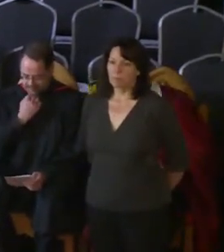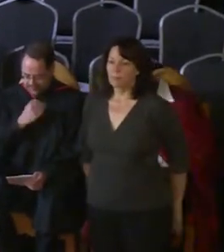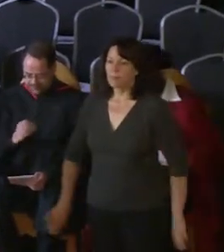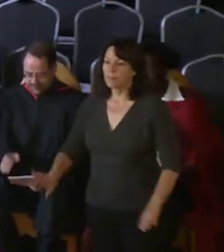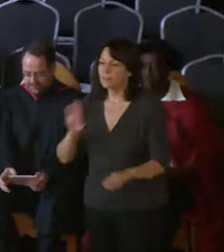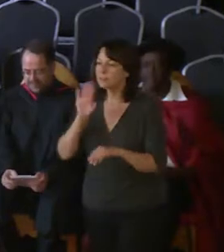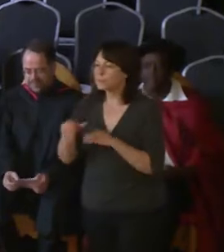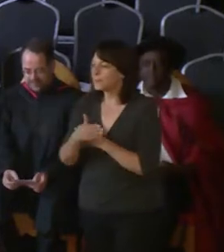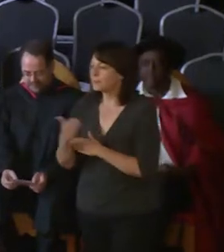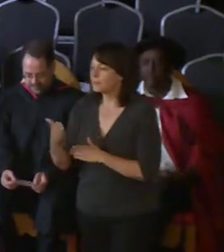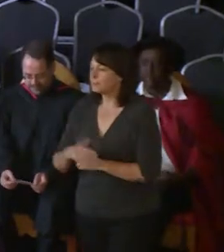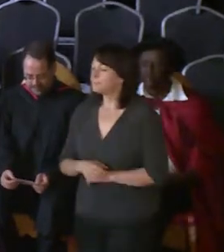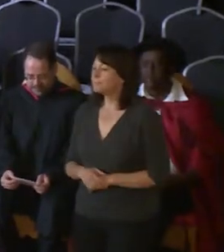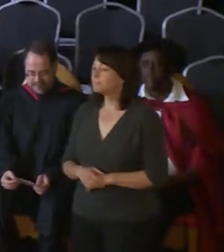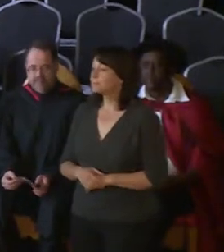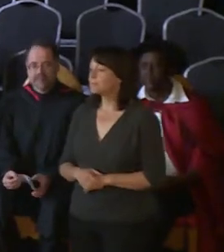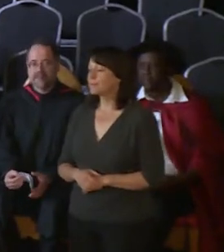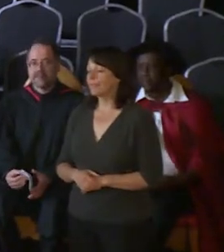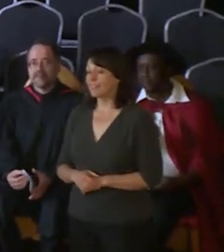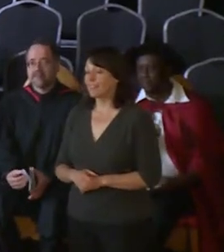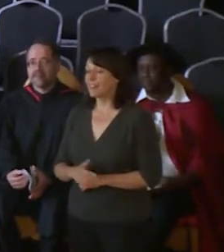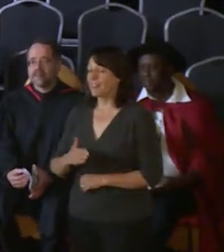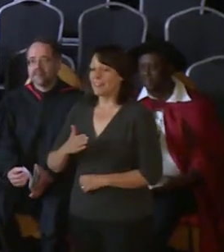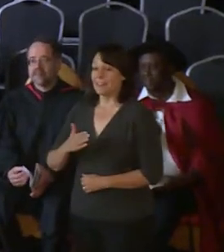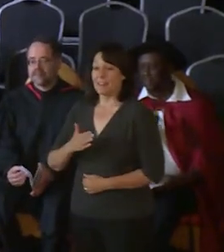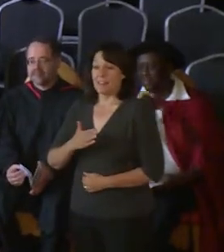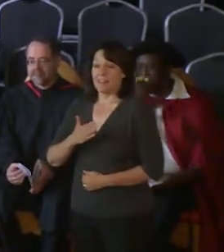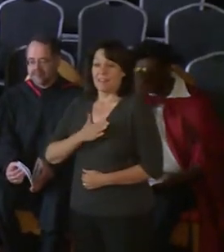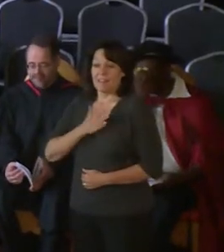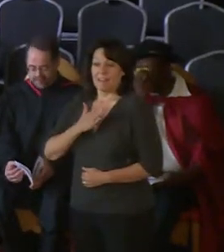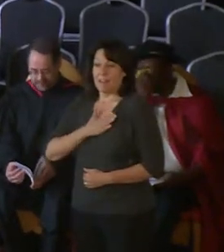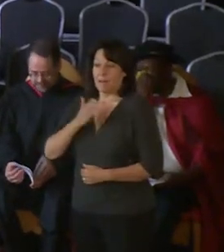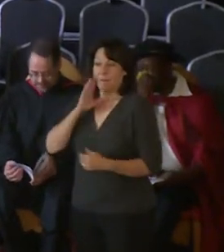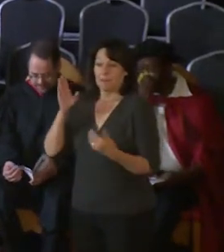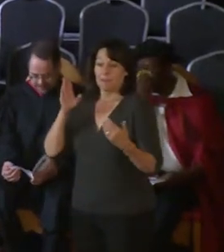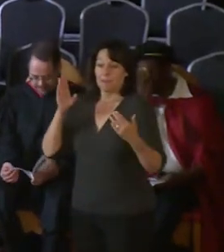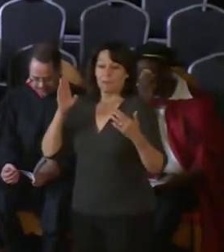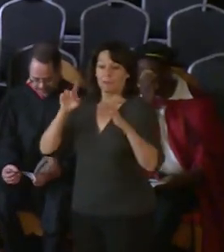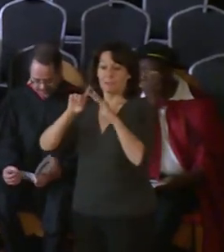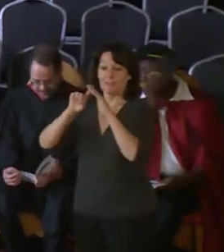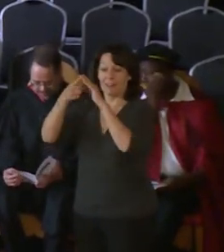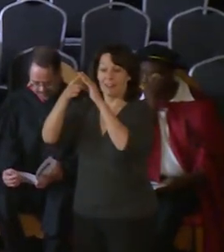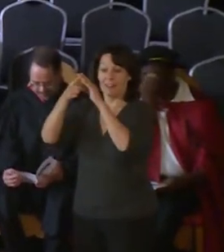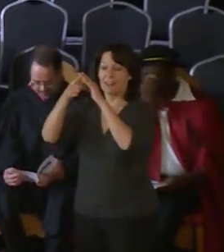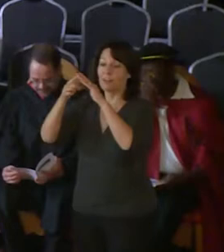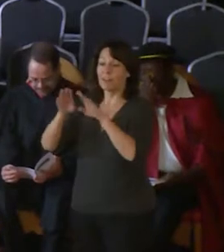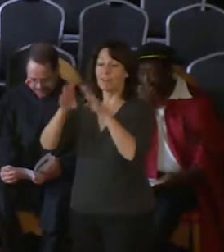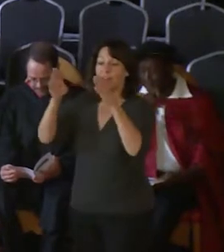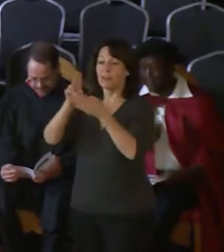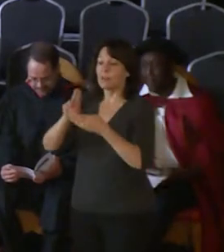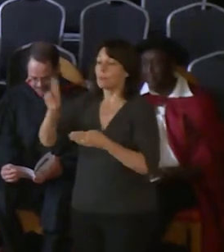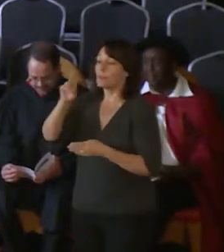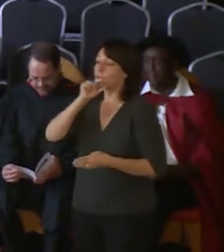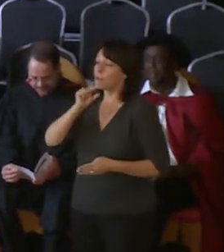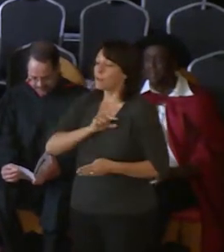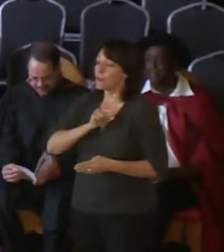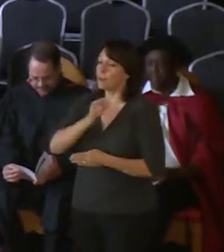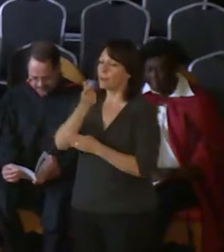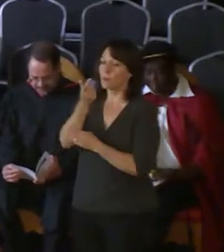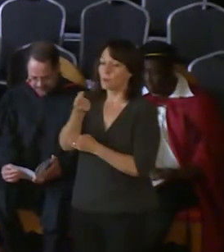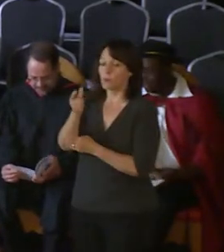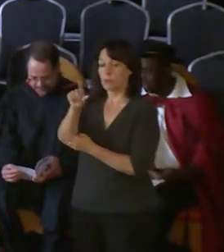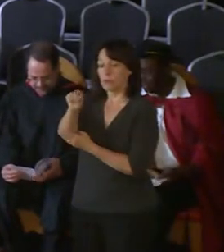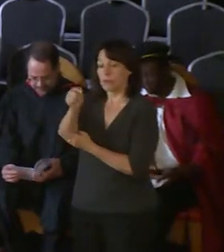Good morning. I am delighted to officially open this 2017 University of Guelph Convocation